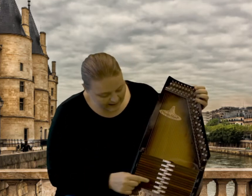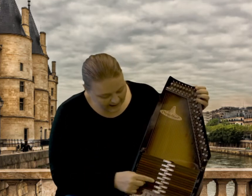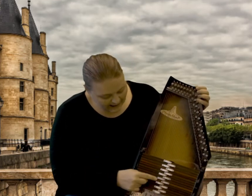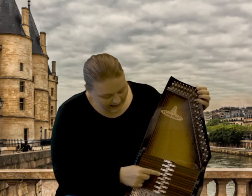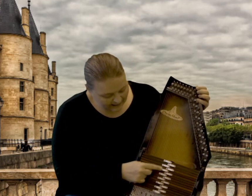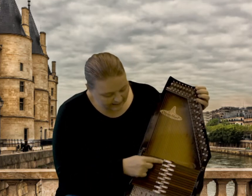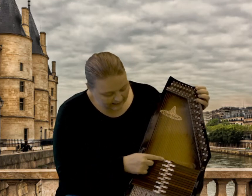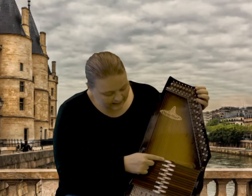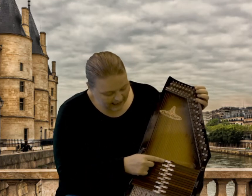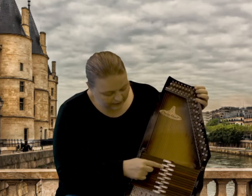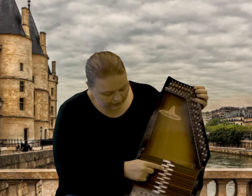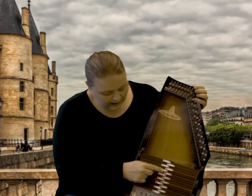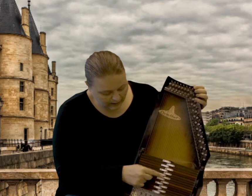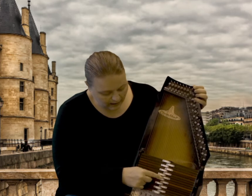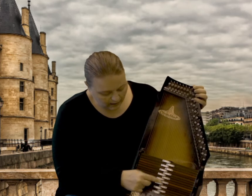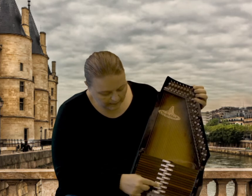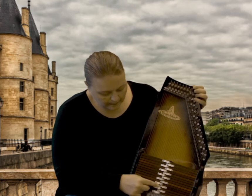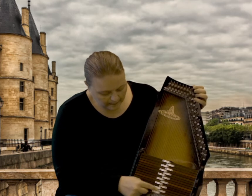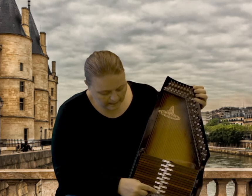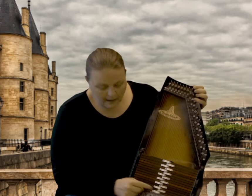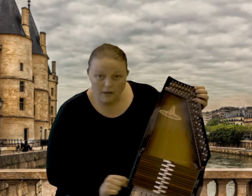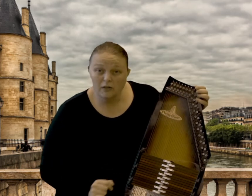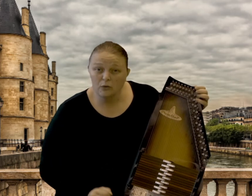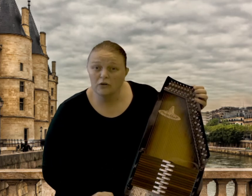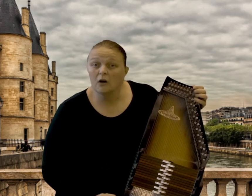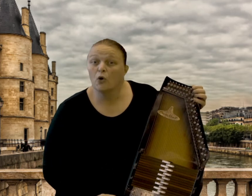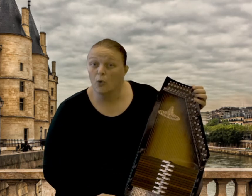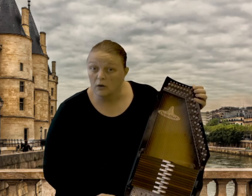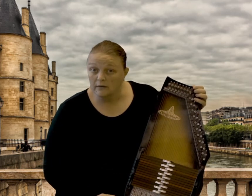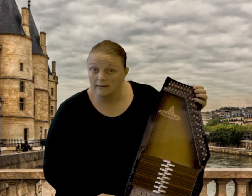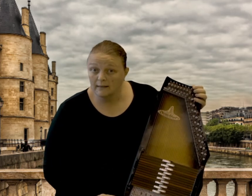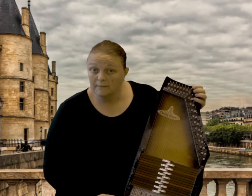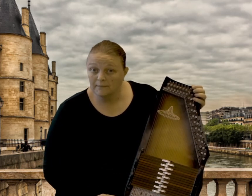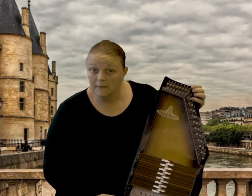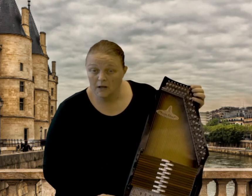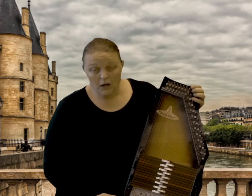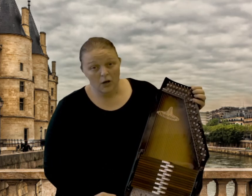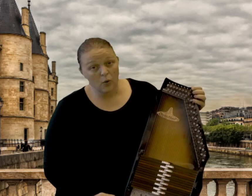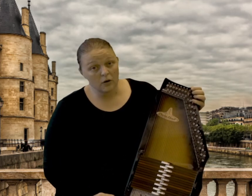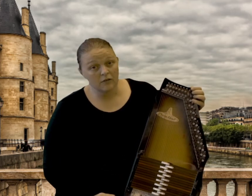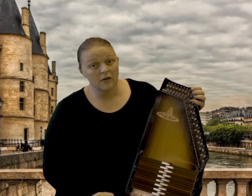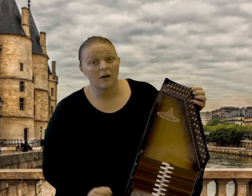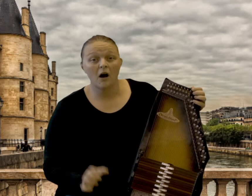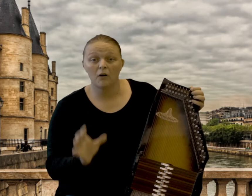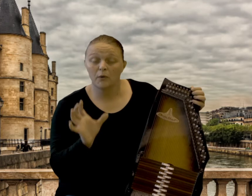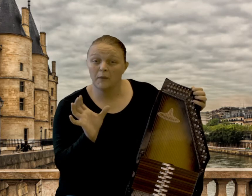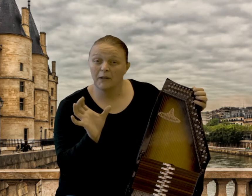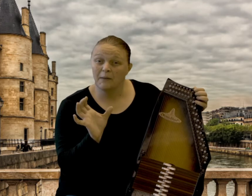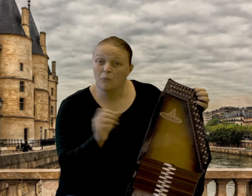it has letters down here. Those are our chords. Chords are when we play more